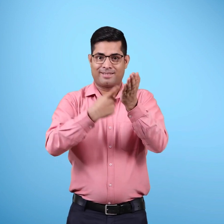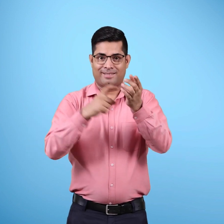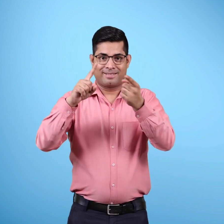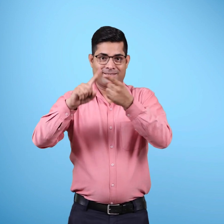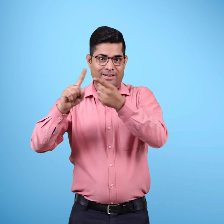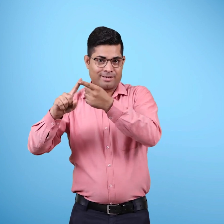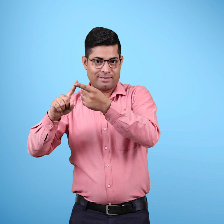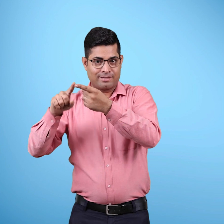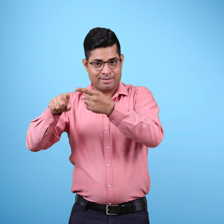herbs,